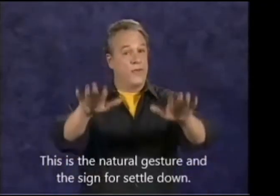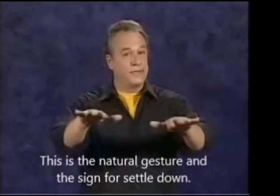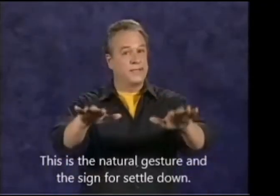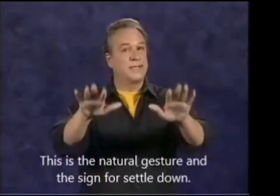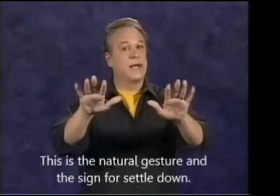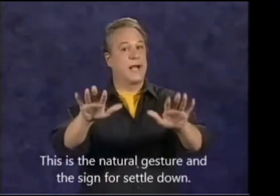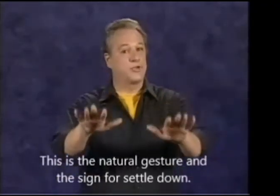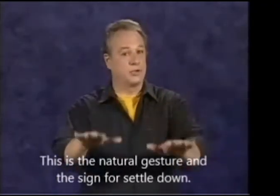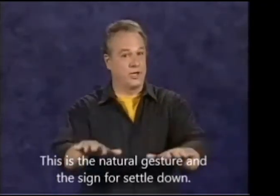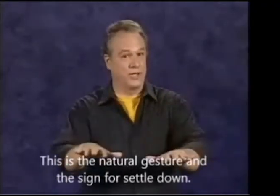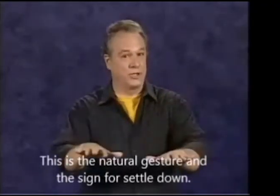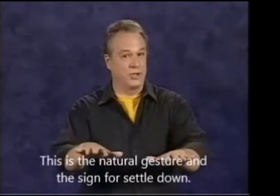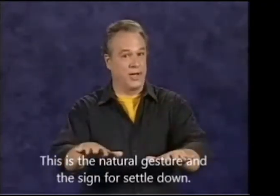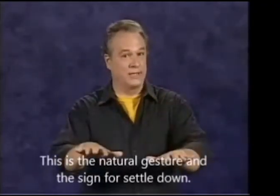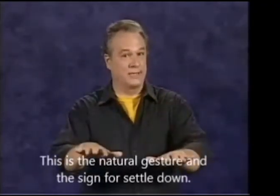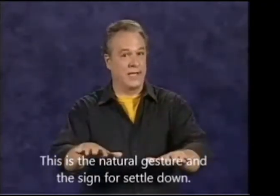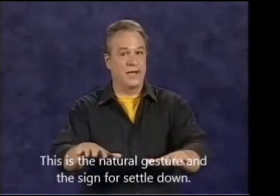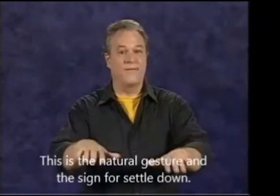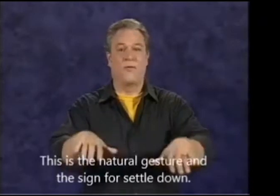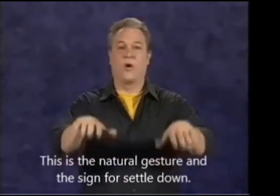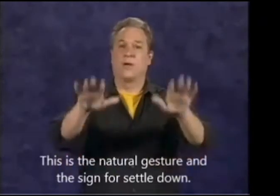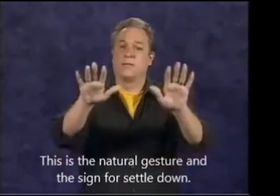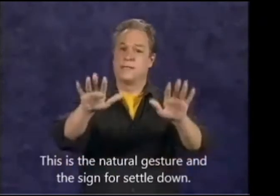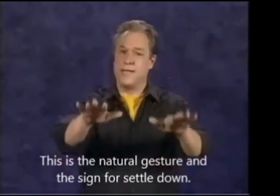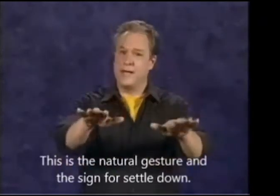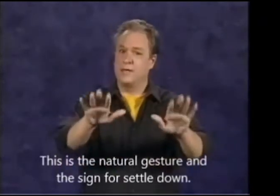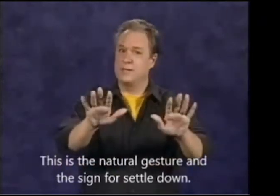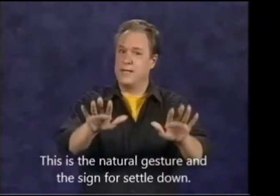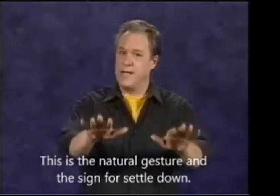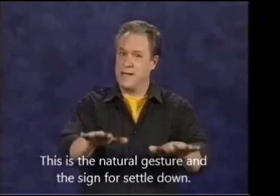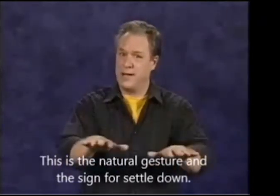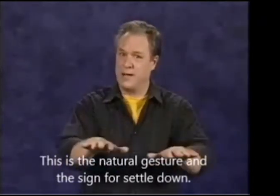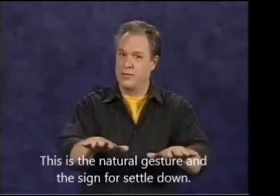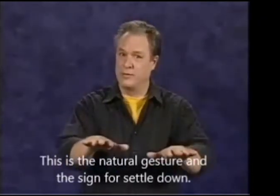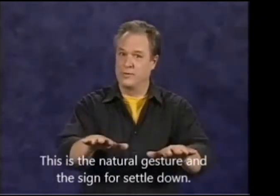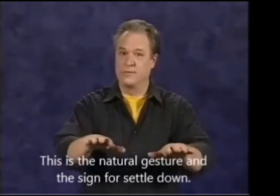This is a natural gesture and sign for settle down.